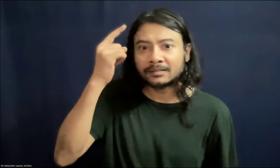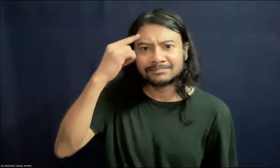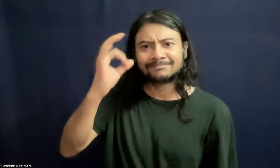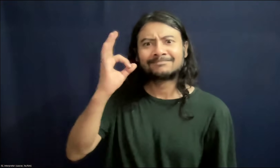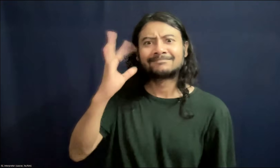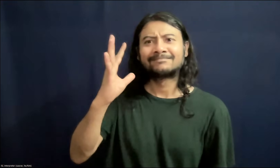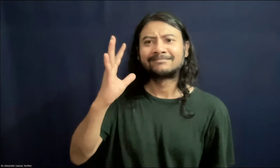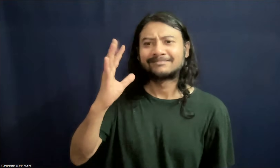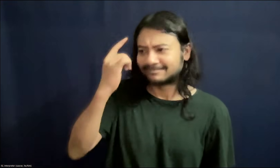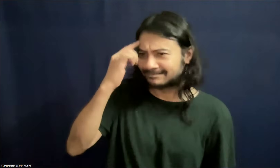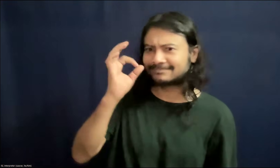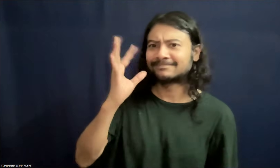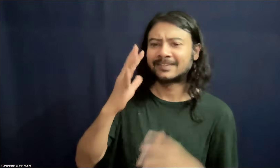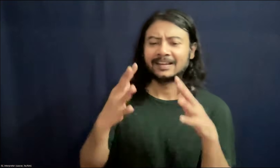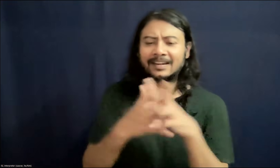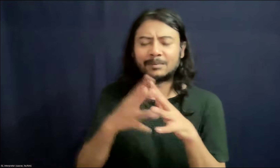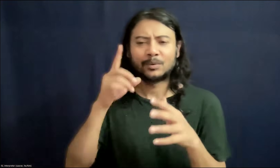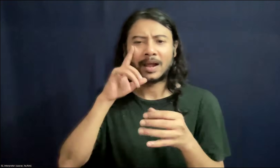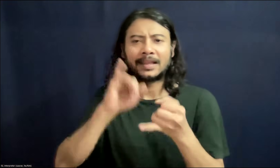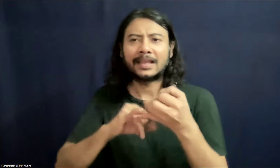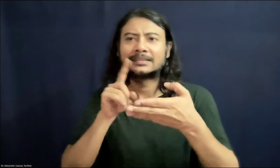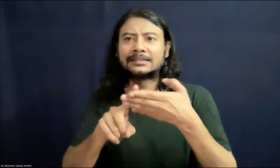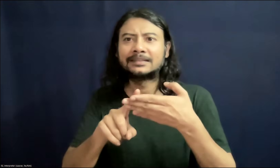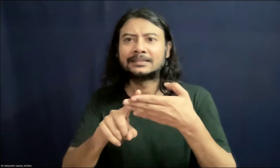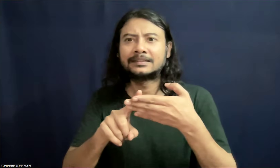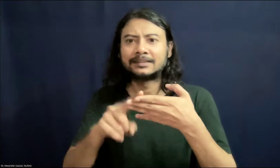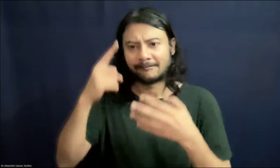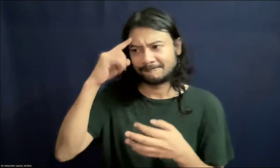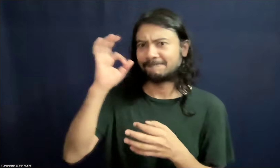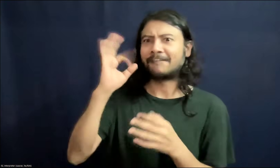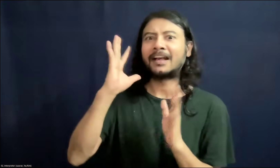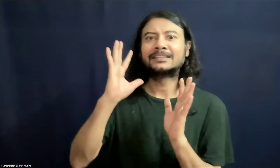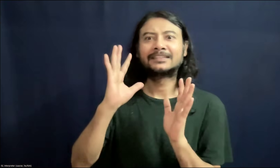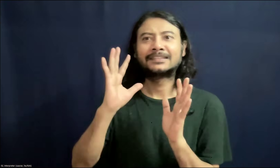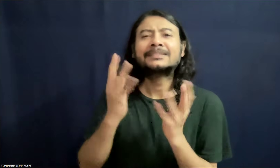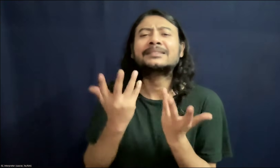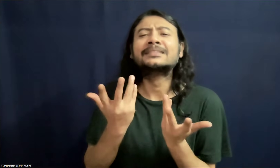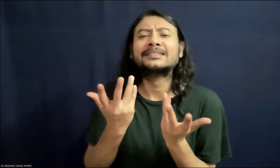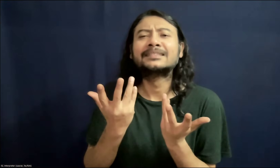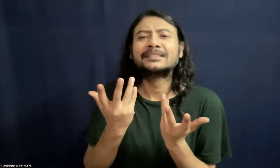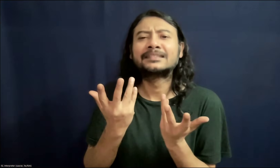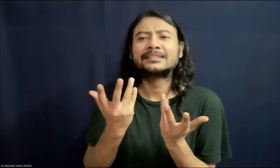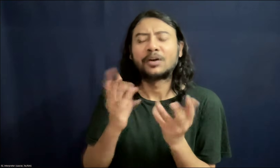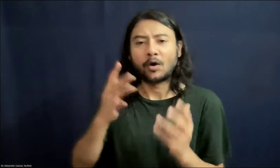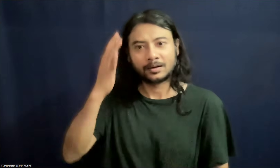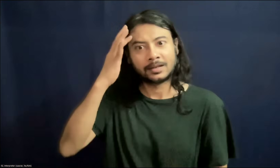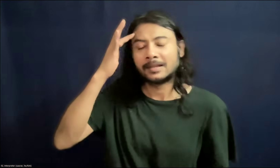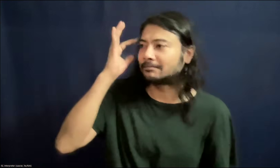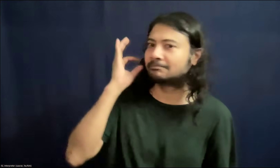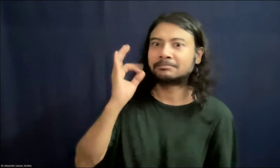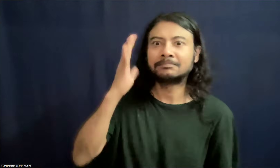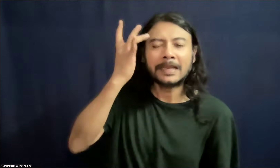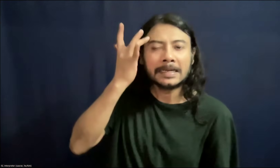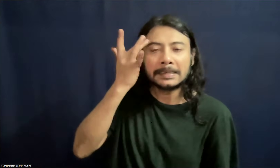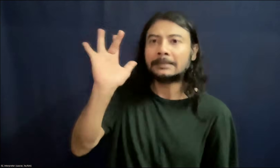explain this wise thing? How do you explain this? How do you understand what actually is the meaning of intelligent? Krishna is